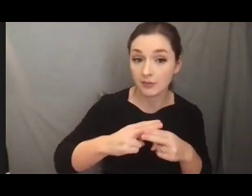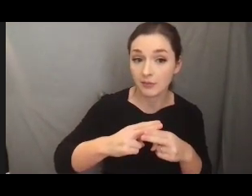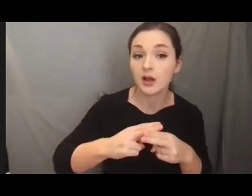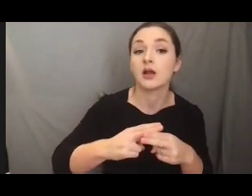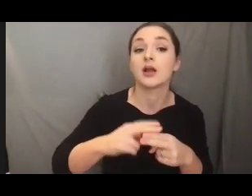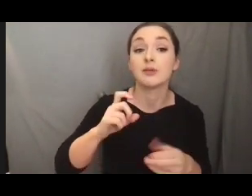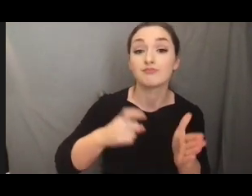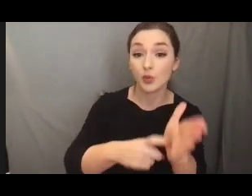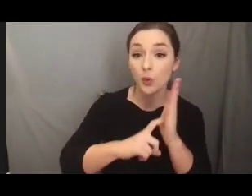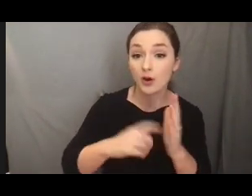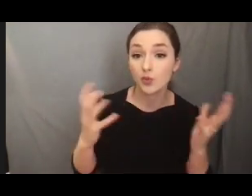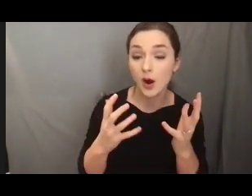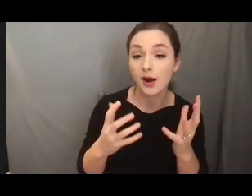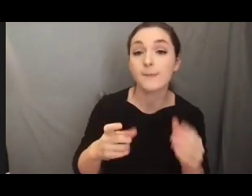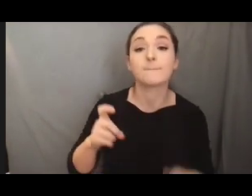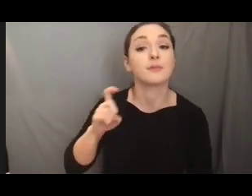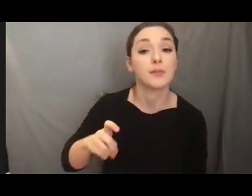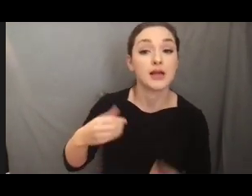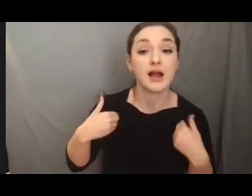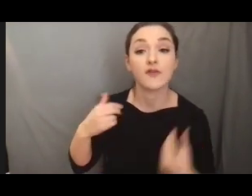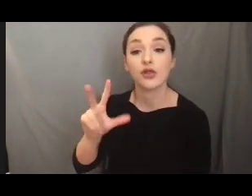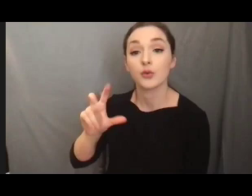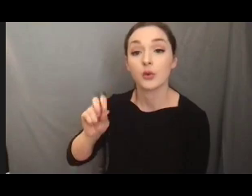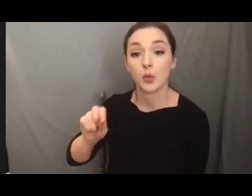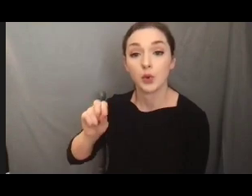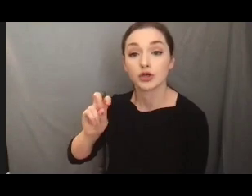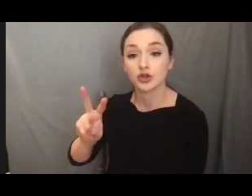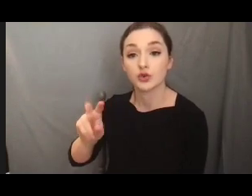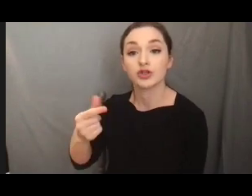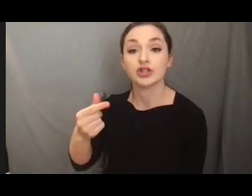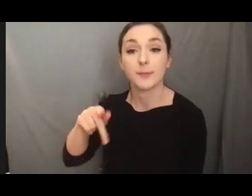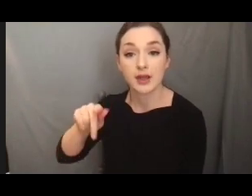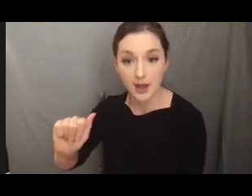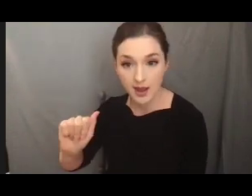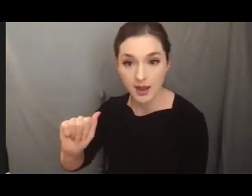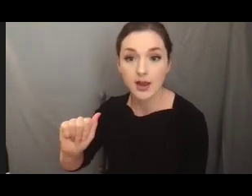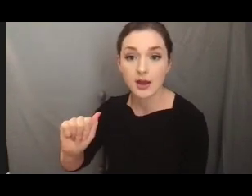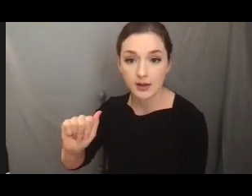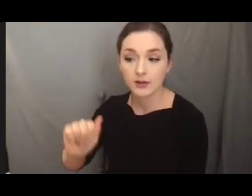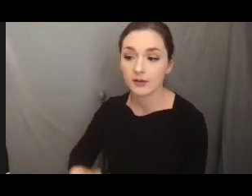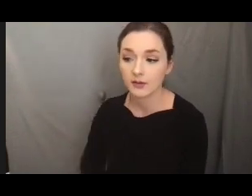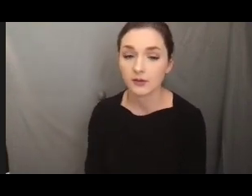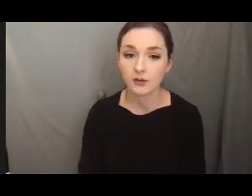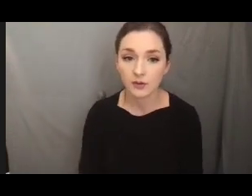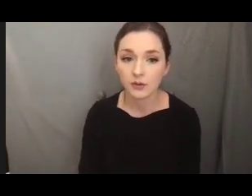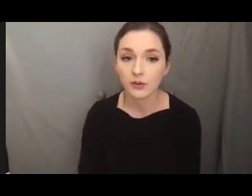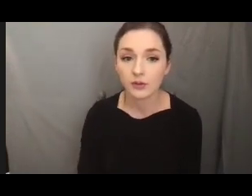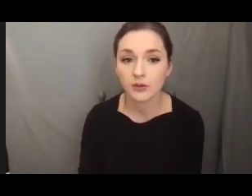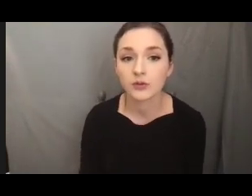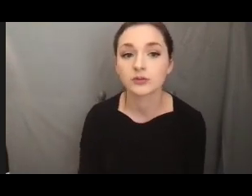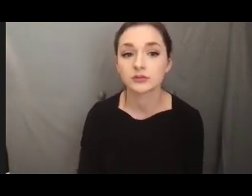And then the athletes will sign their name and it goes to an engraver and then it's into the wood. So these are